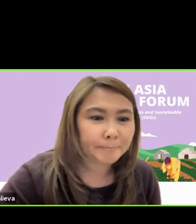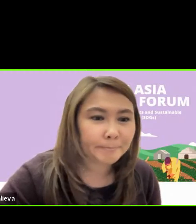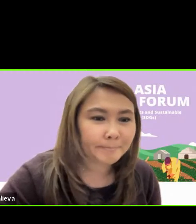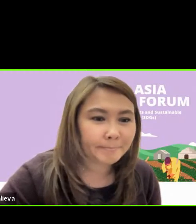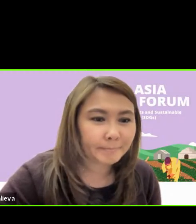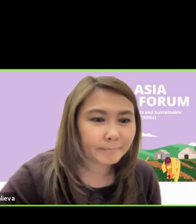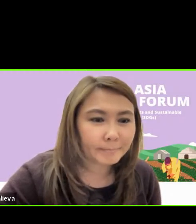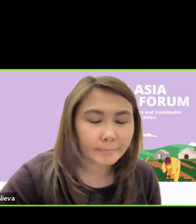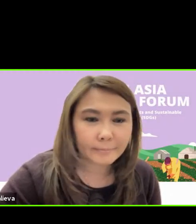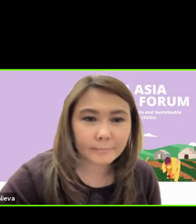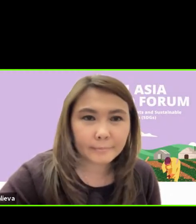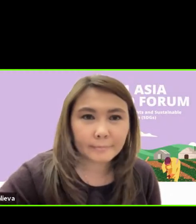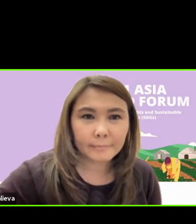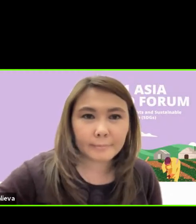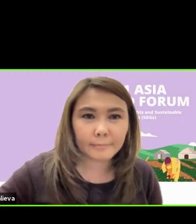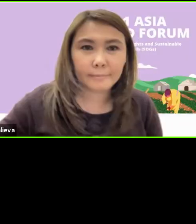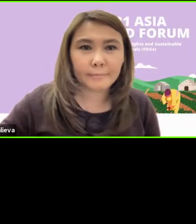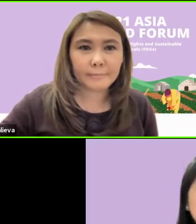yeah?